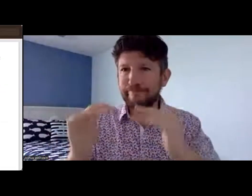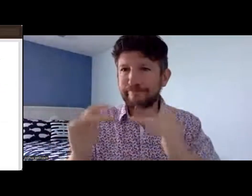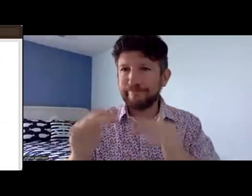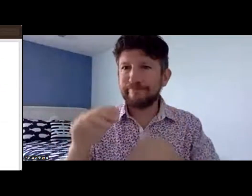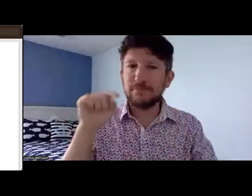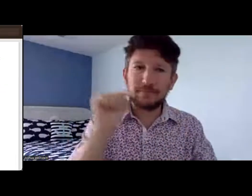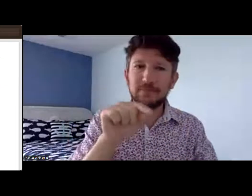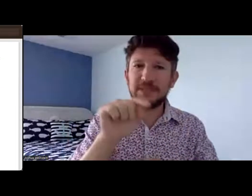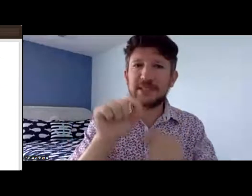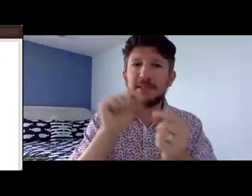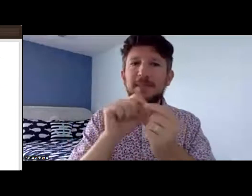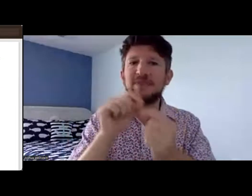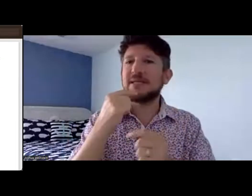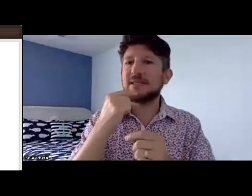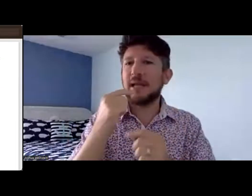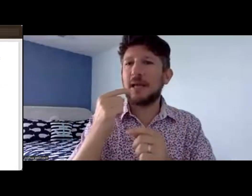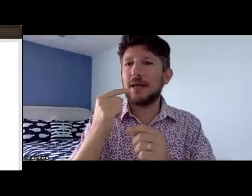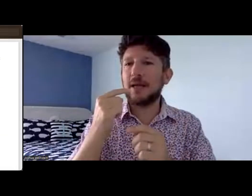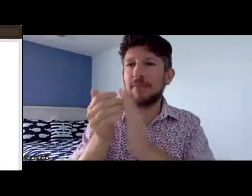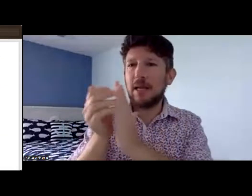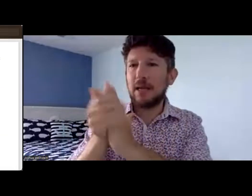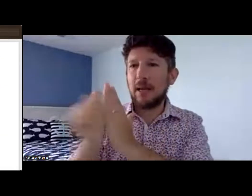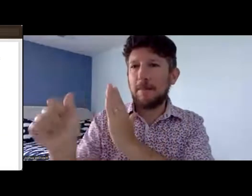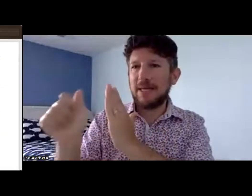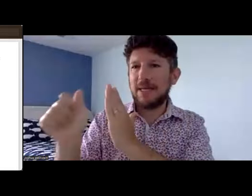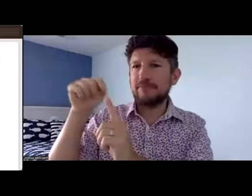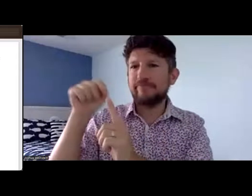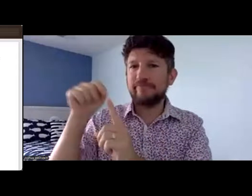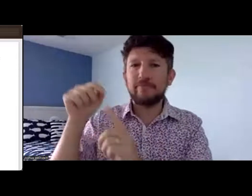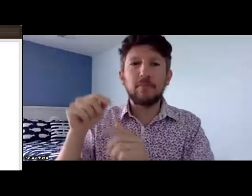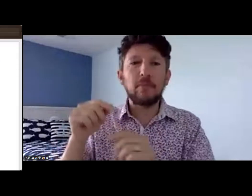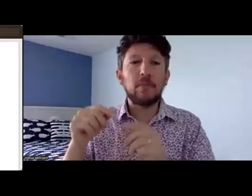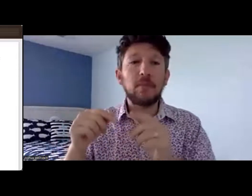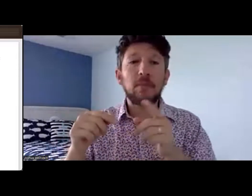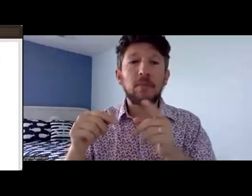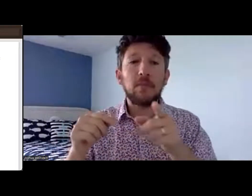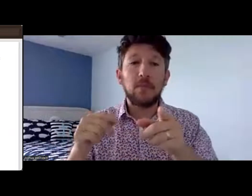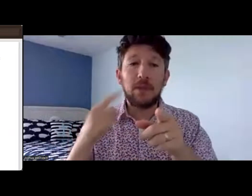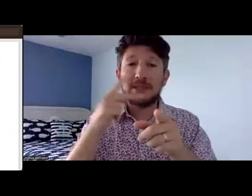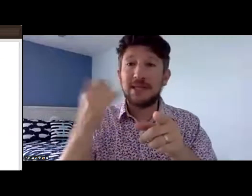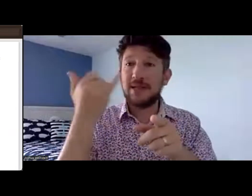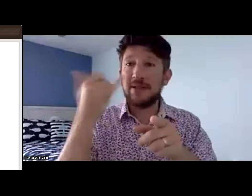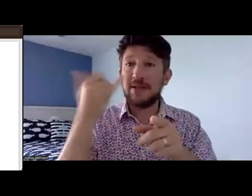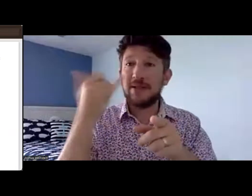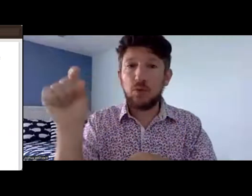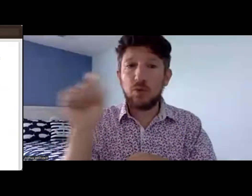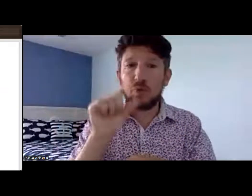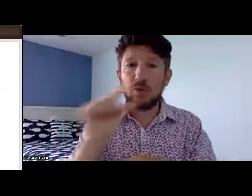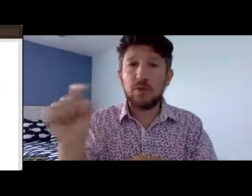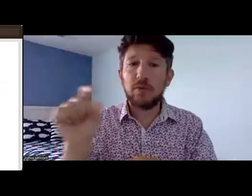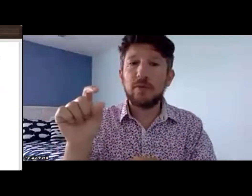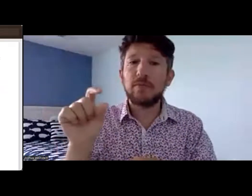Association for School Psychologists, their standard practice papers and best practices for